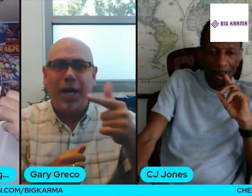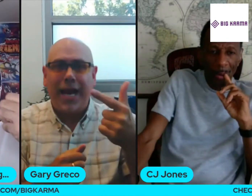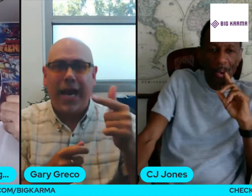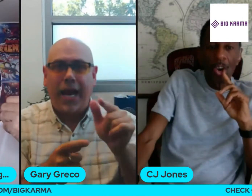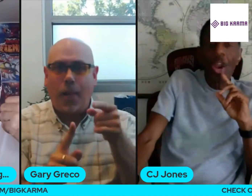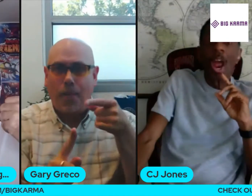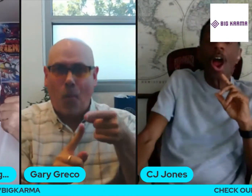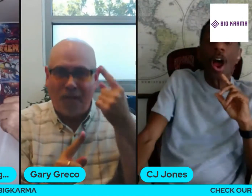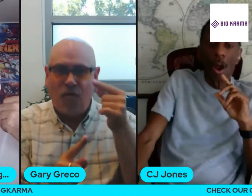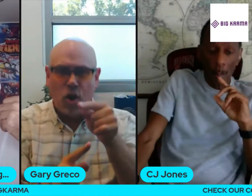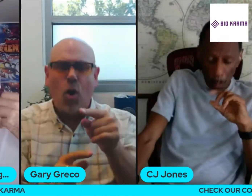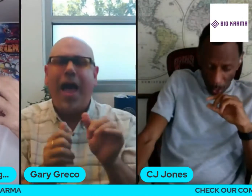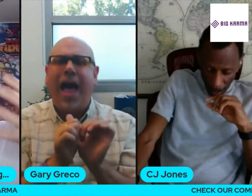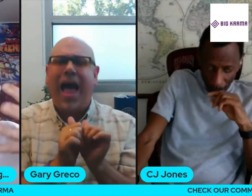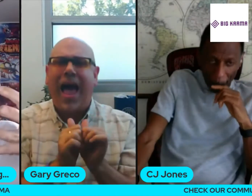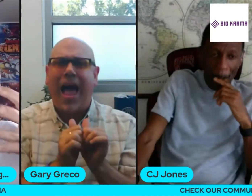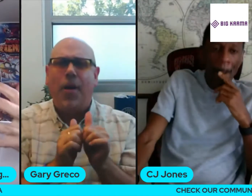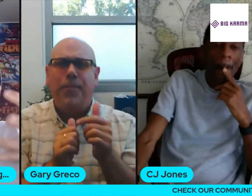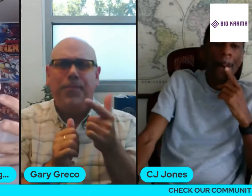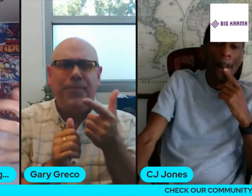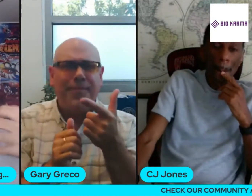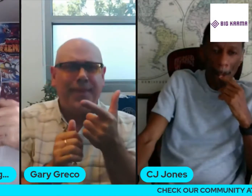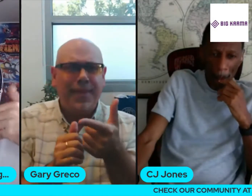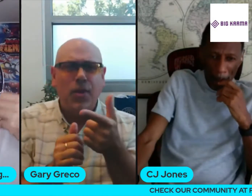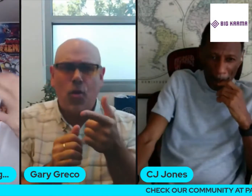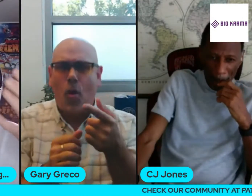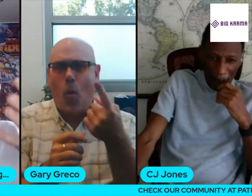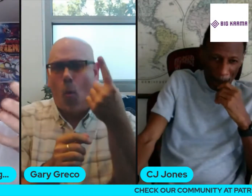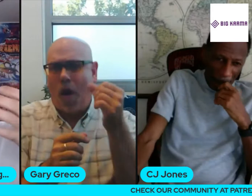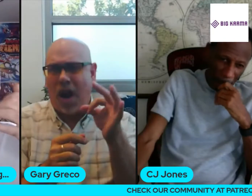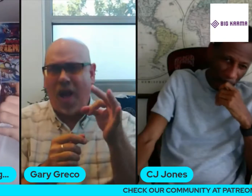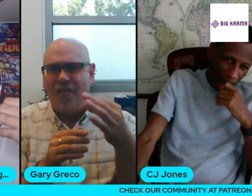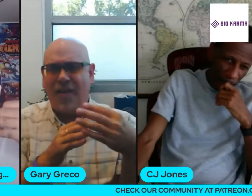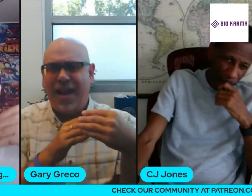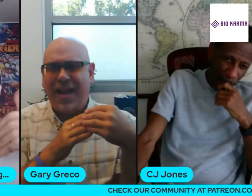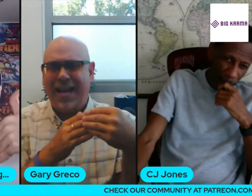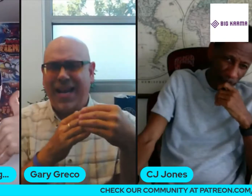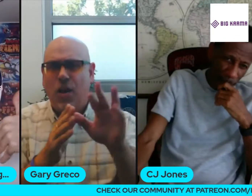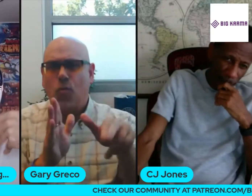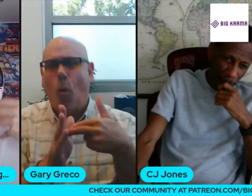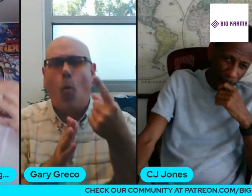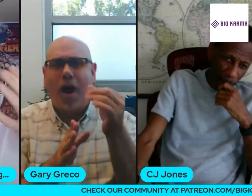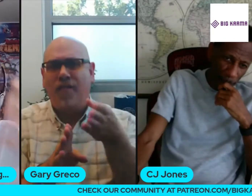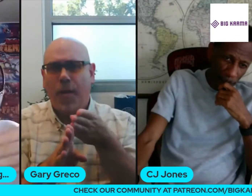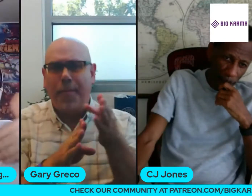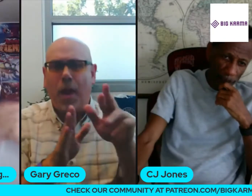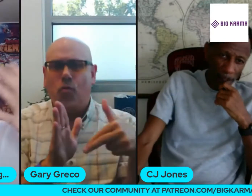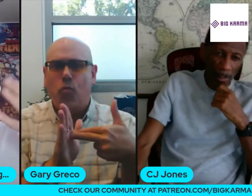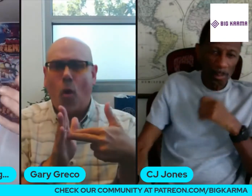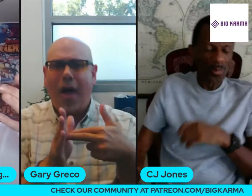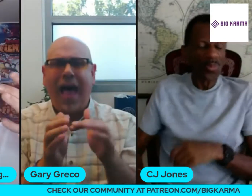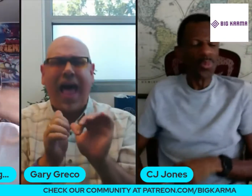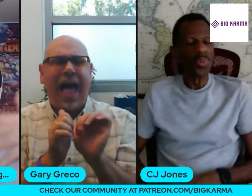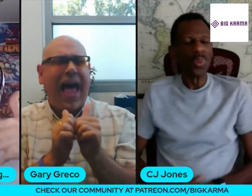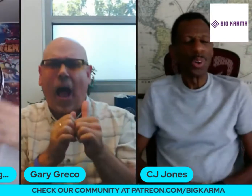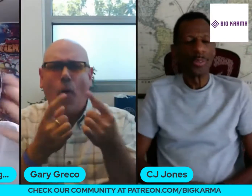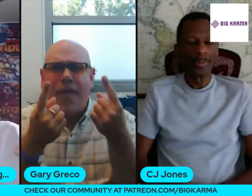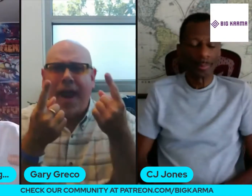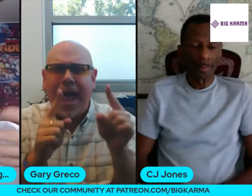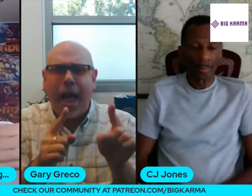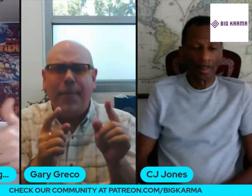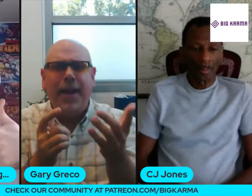were cast as the lead, as one of the lead roles in one of the main roles. How did that come about?